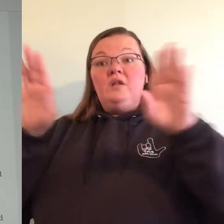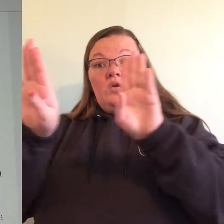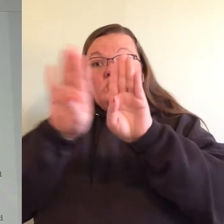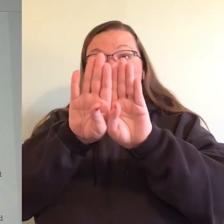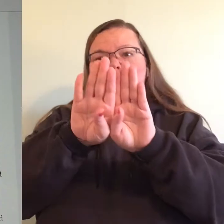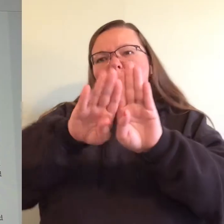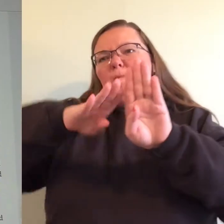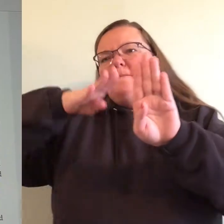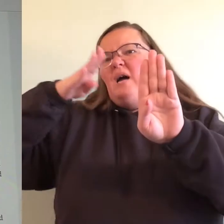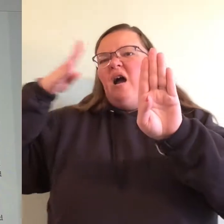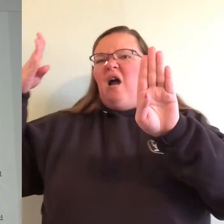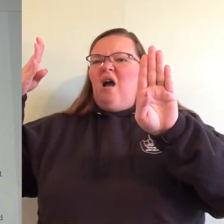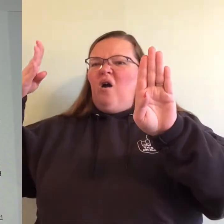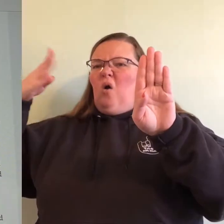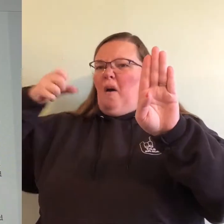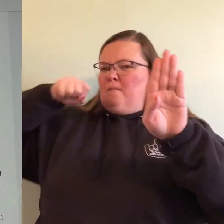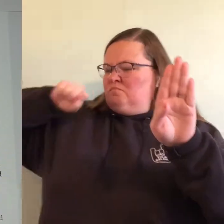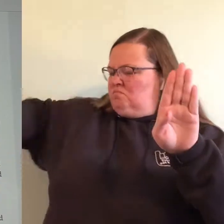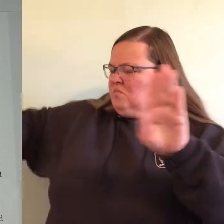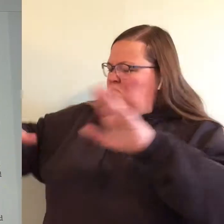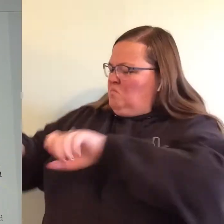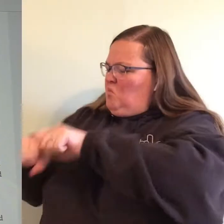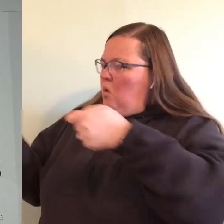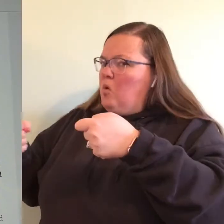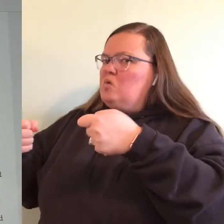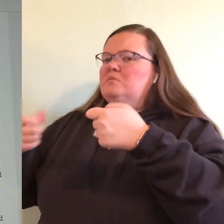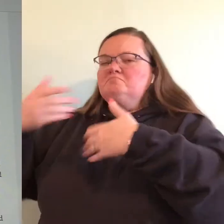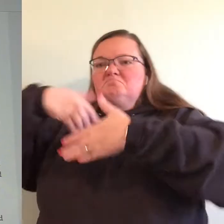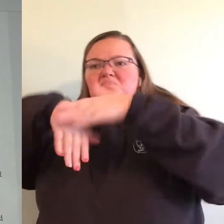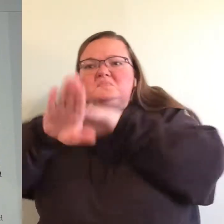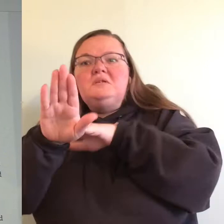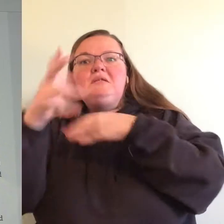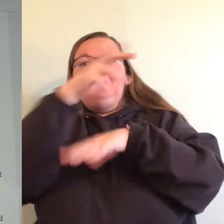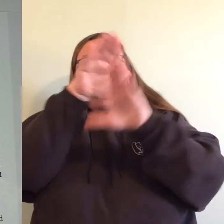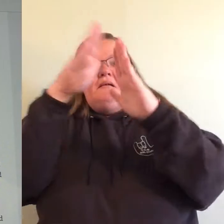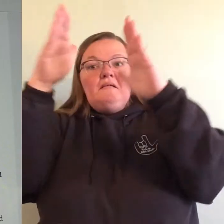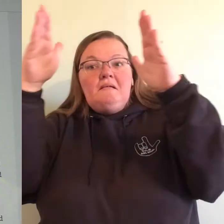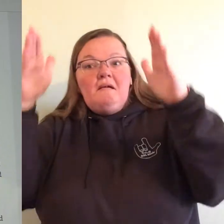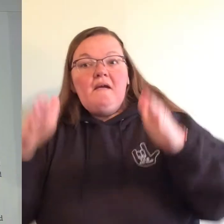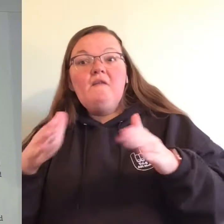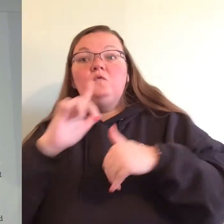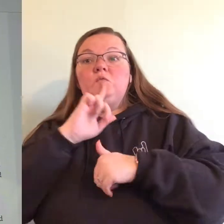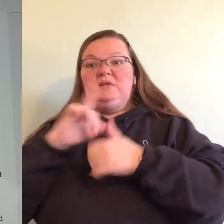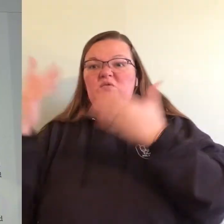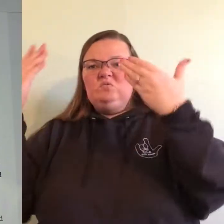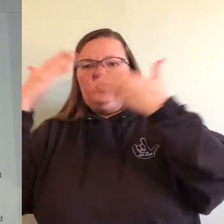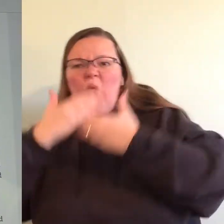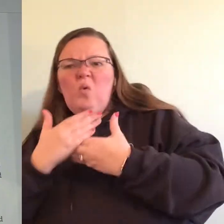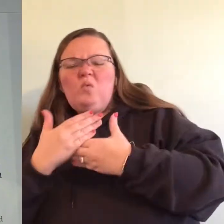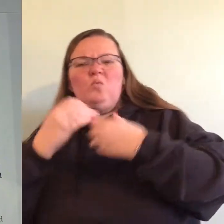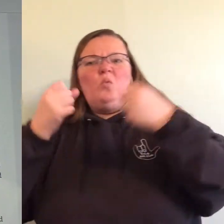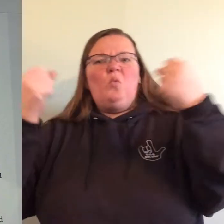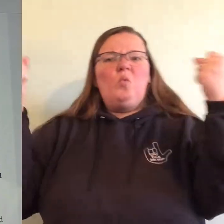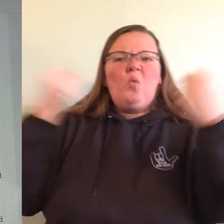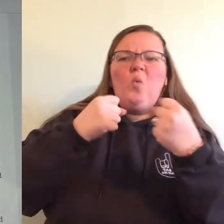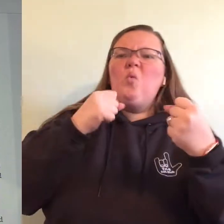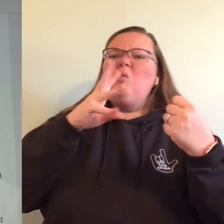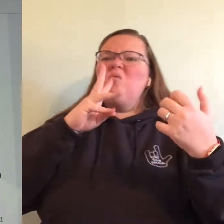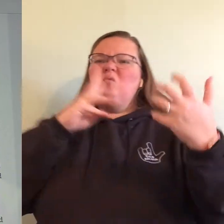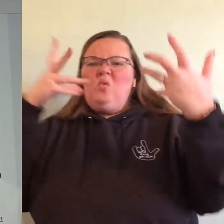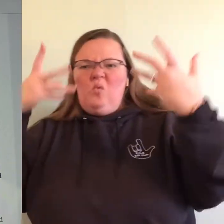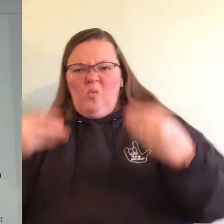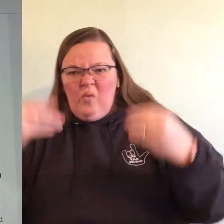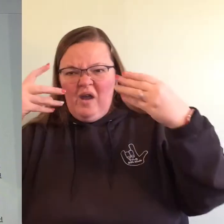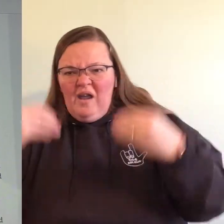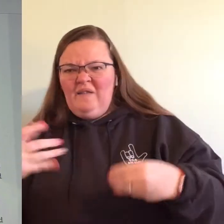off its hinges and broken to bits. Inside, the cave was dark and cold, and had the damp feel and smell of a place that